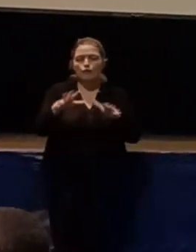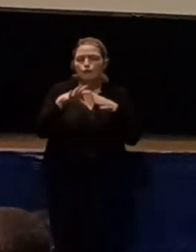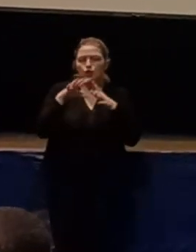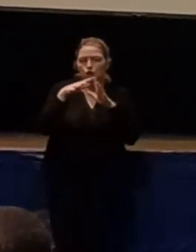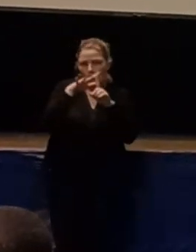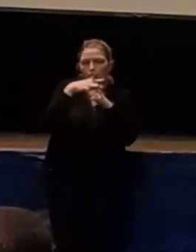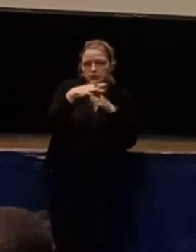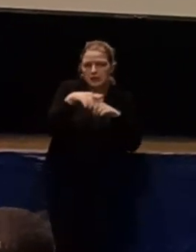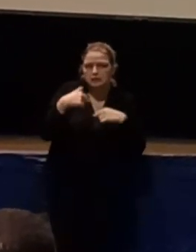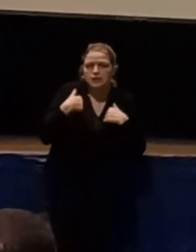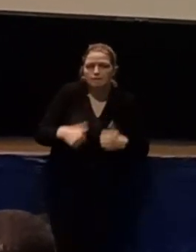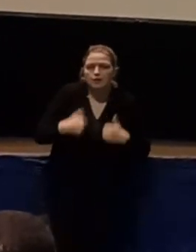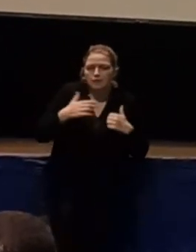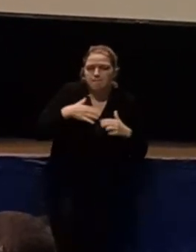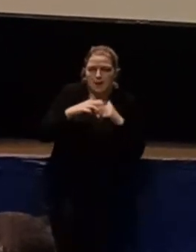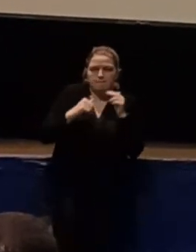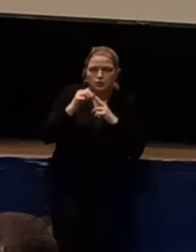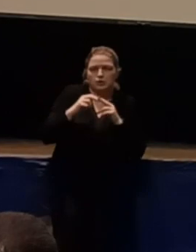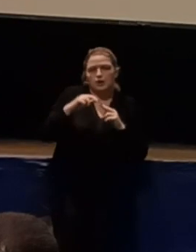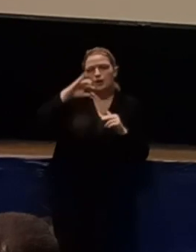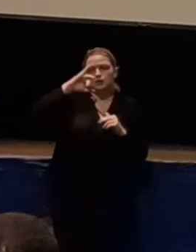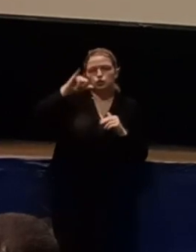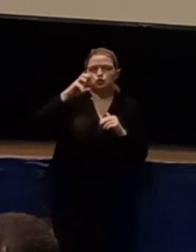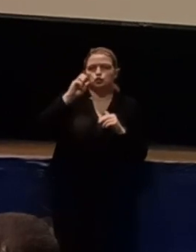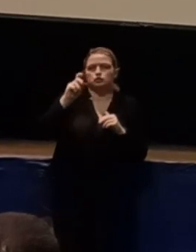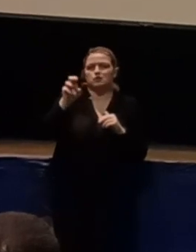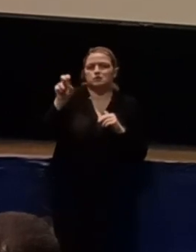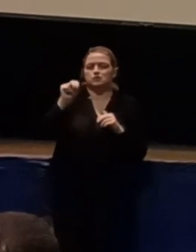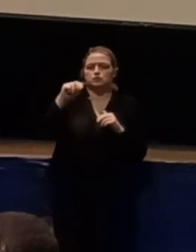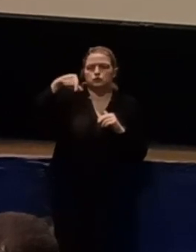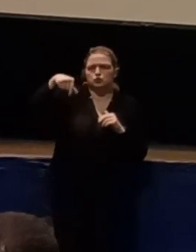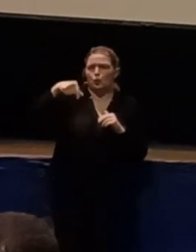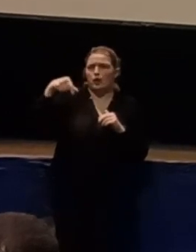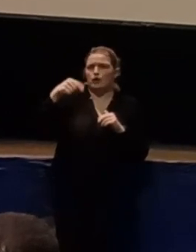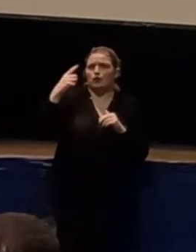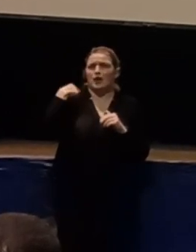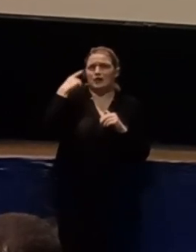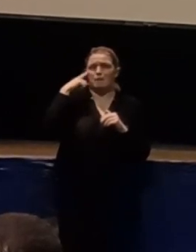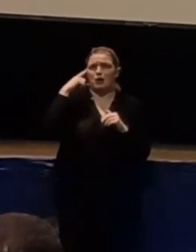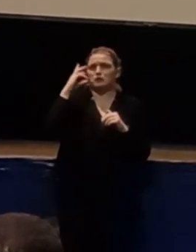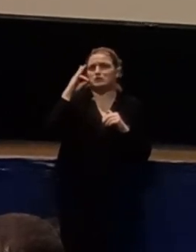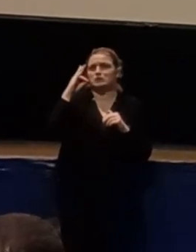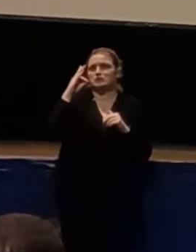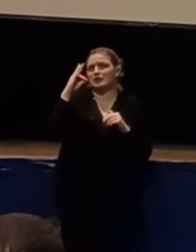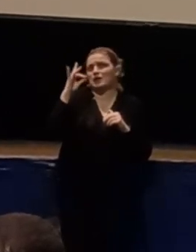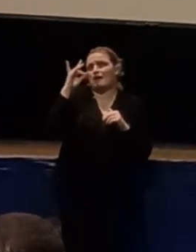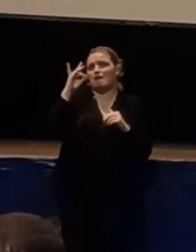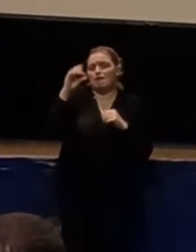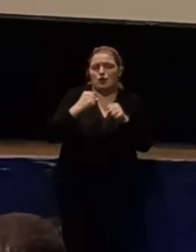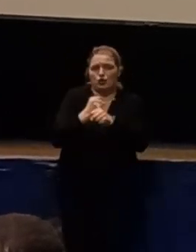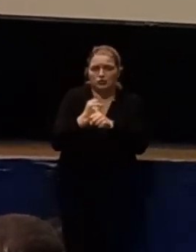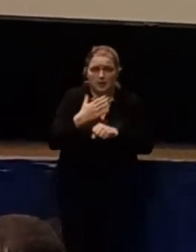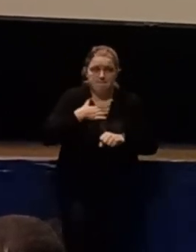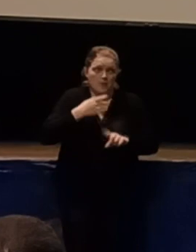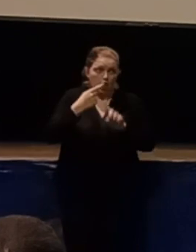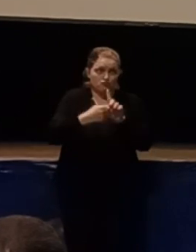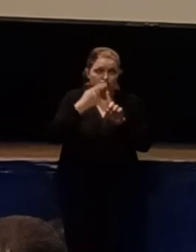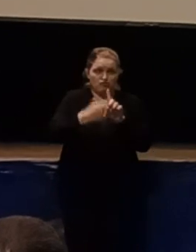context, I've lived in my building in Jackson Square for about 7 years now, 8 years. My rent went